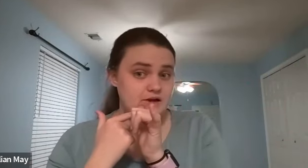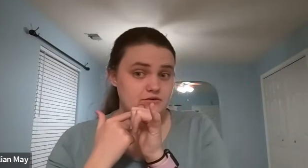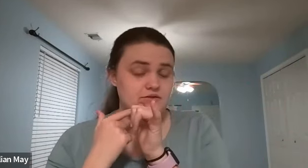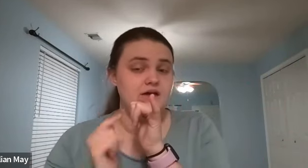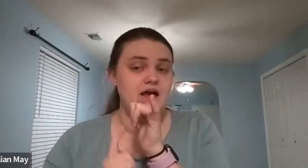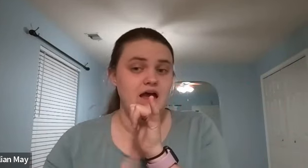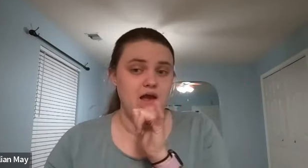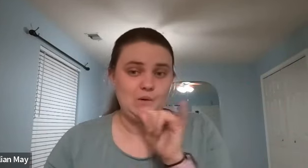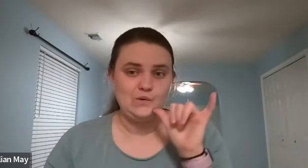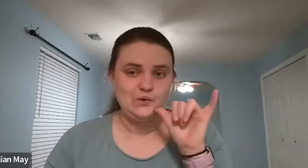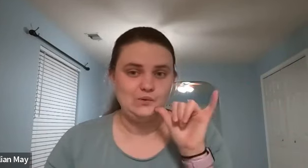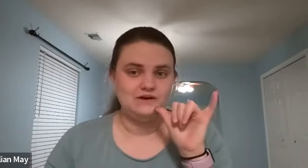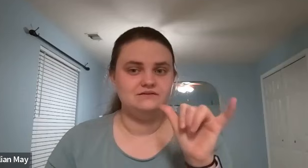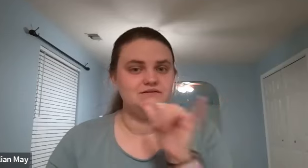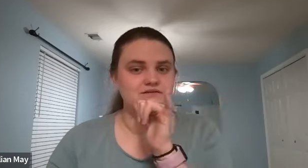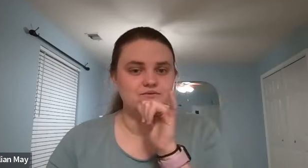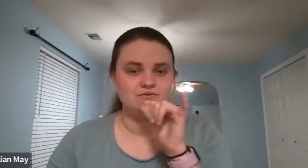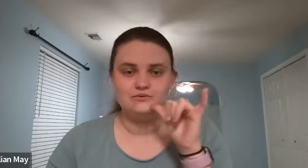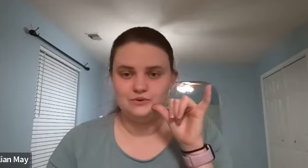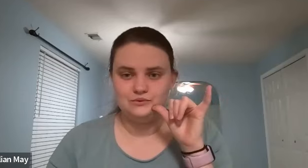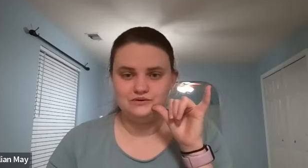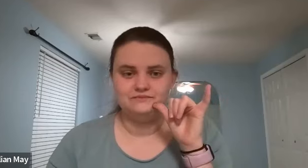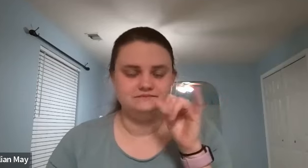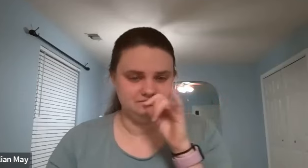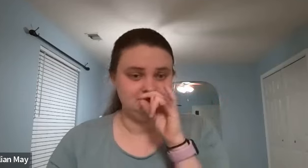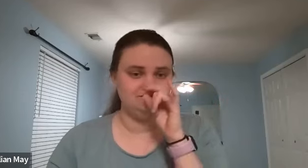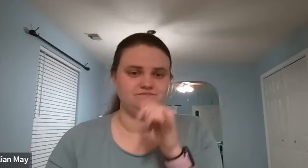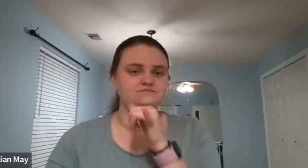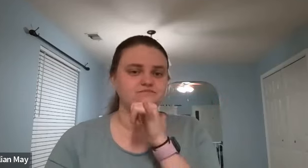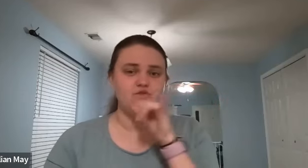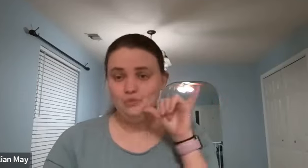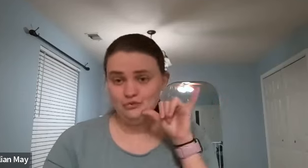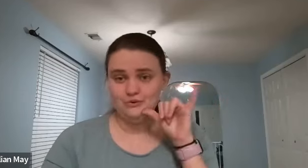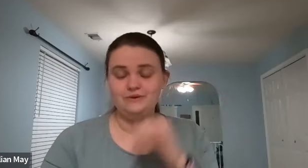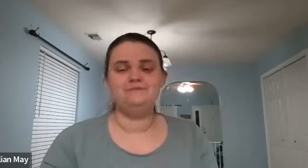mouth. Rude. Rude.